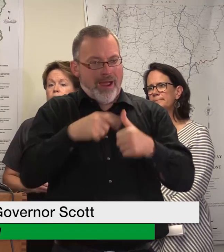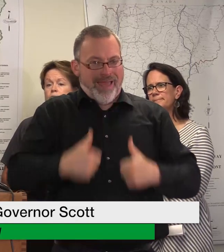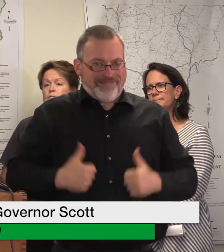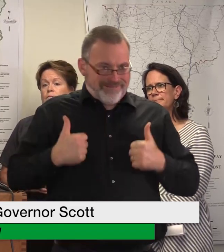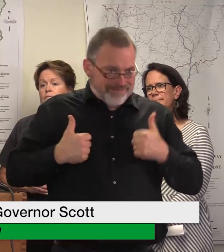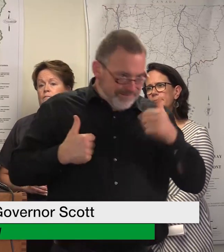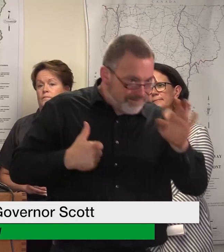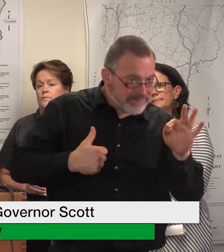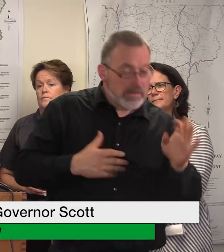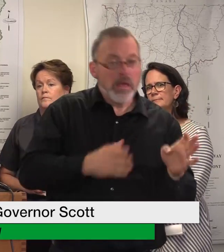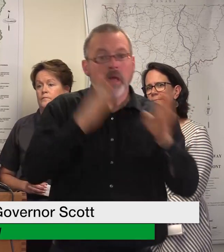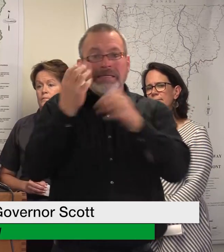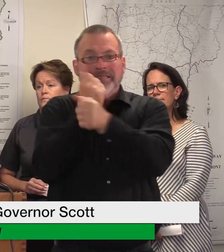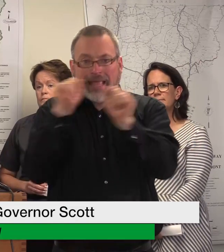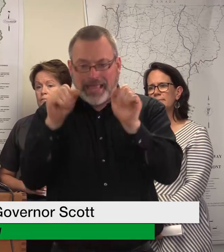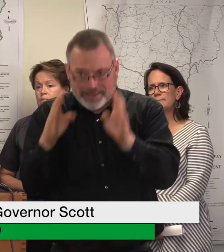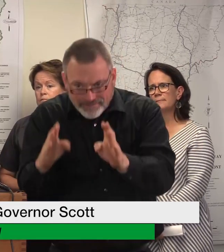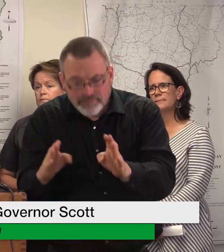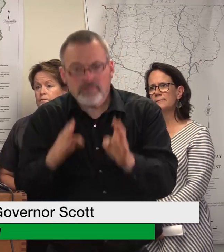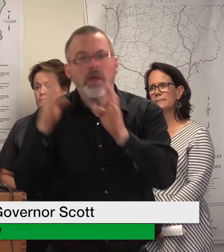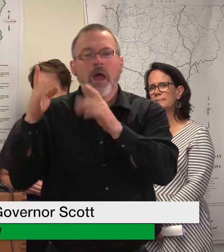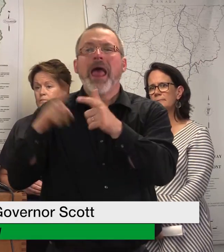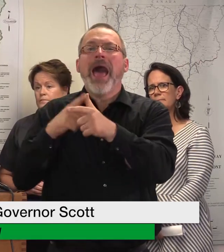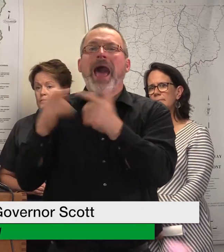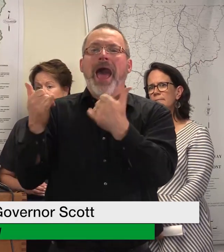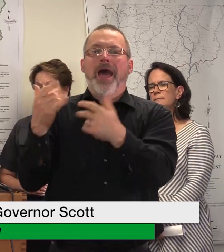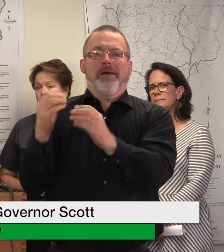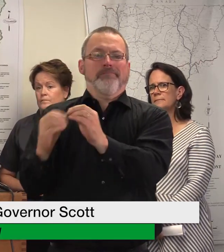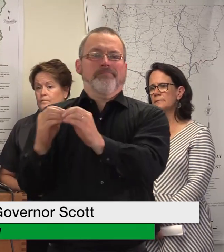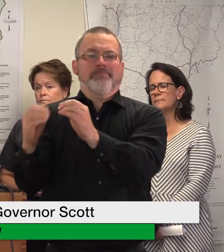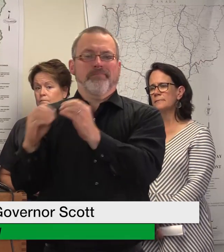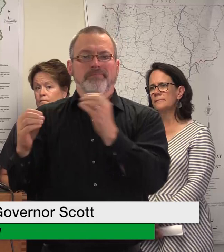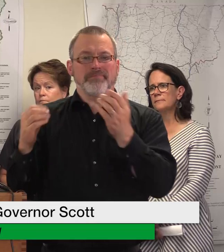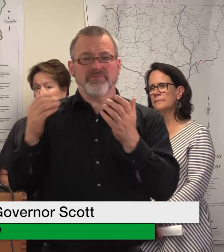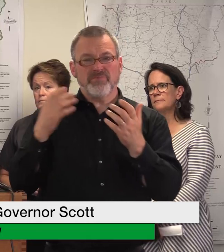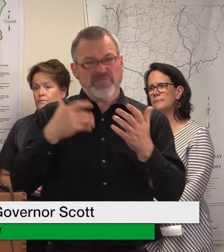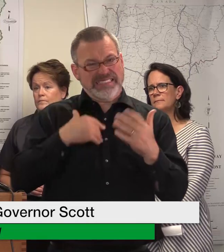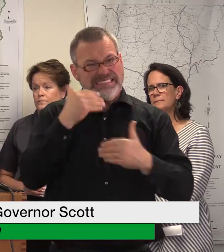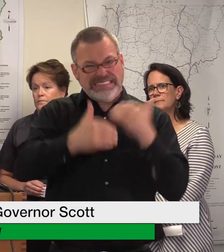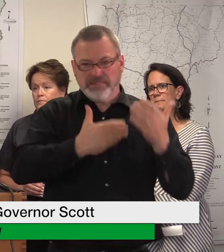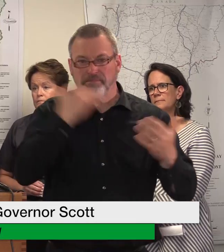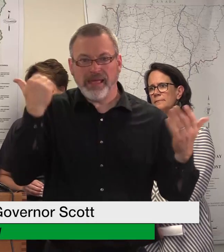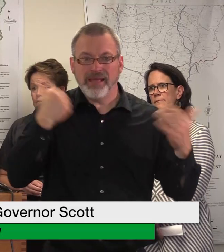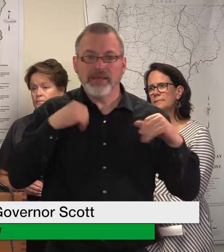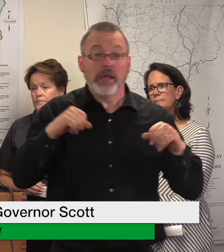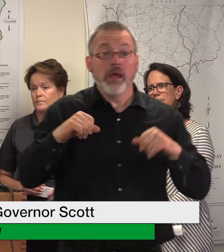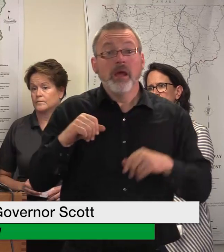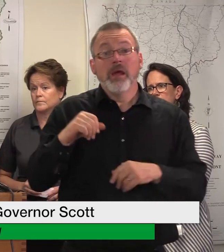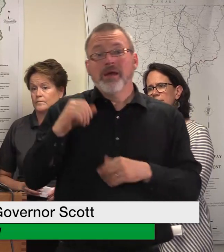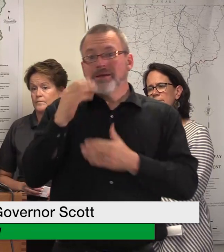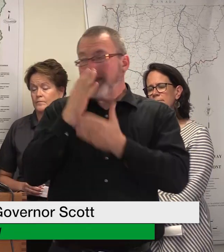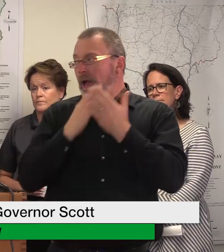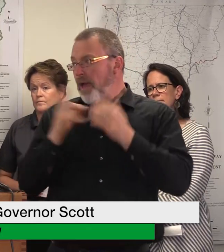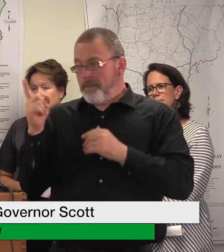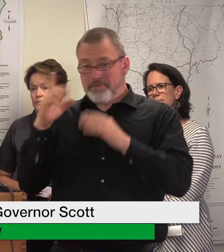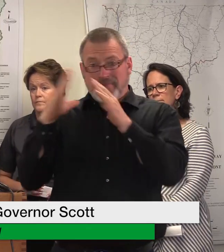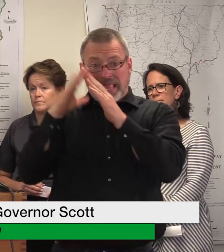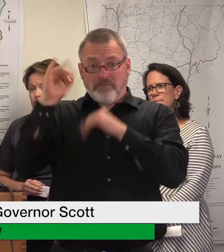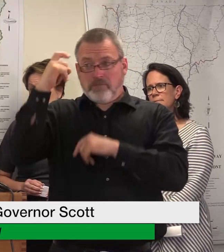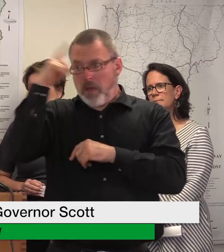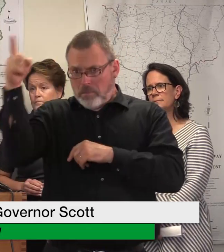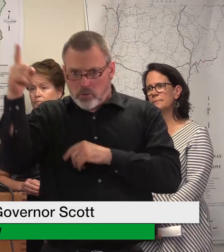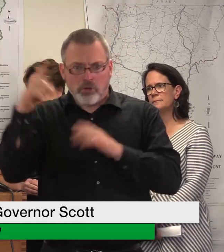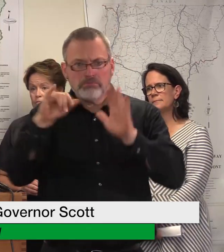we'll do the best we can. But some of it is raising. I think the city of Montpelier has identified this. Some of it is,